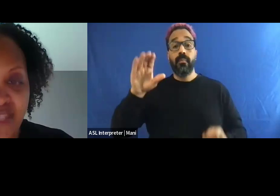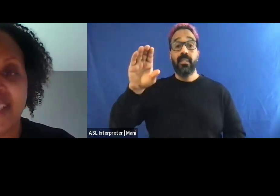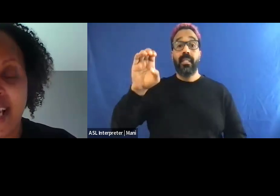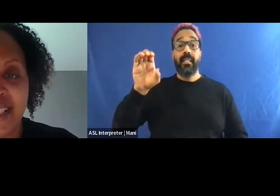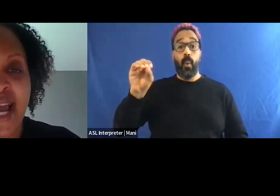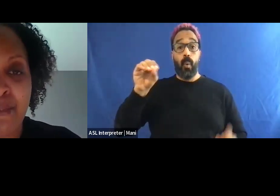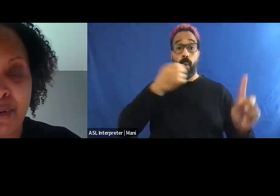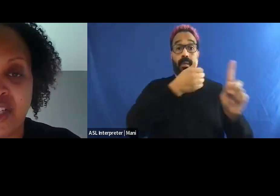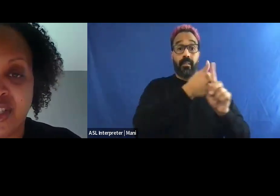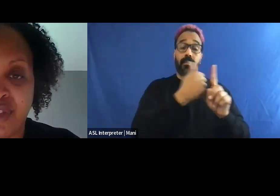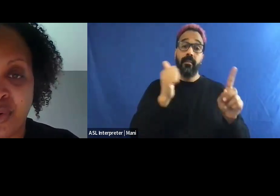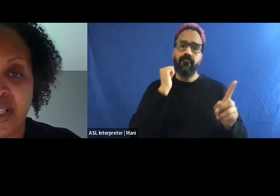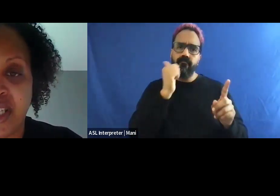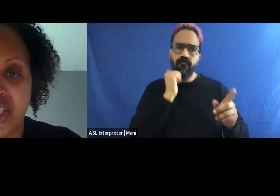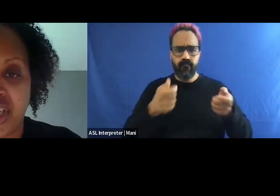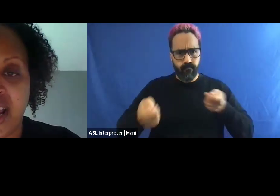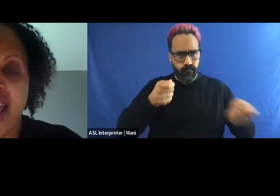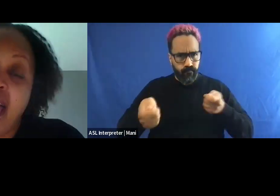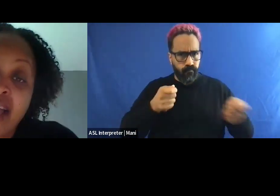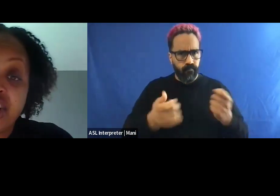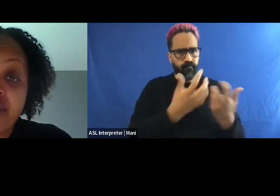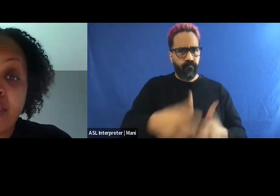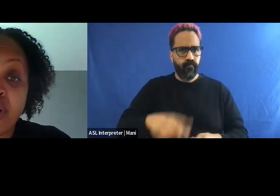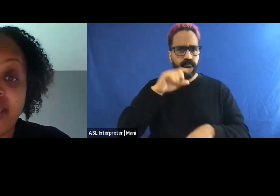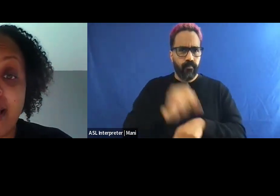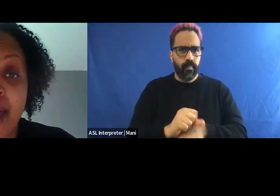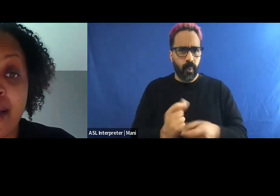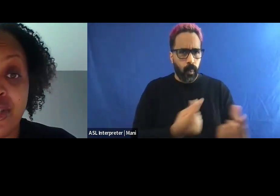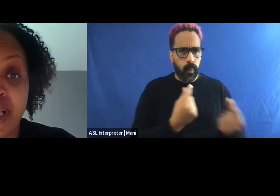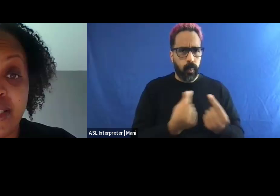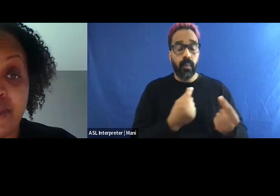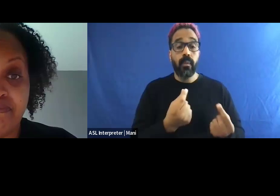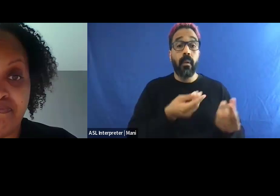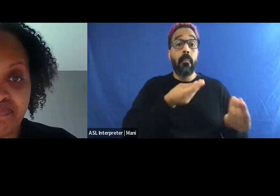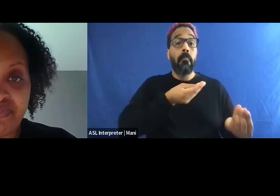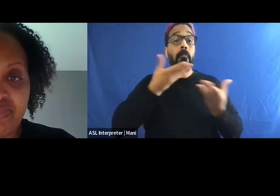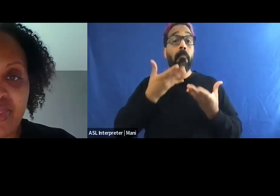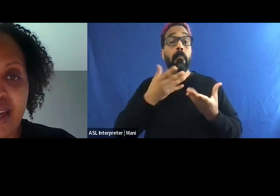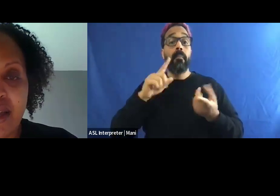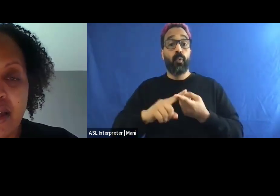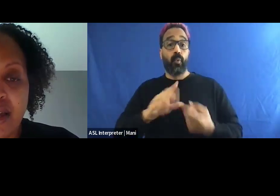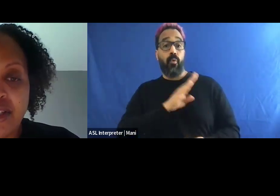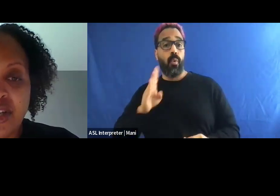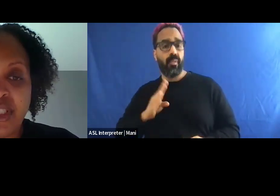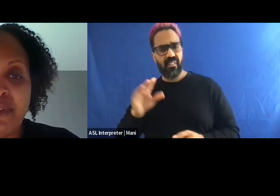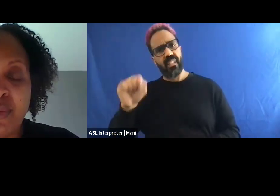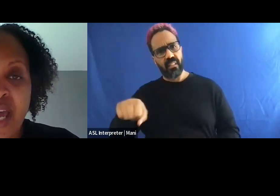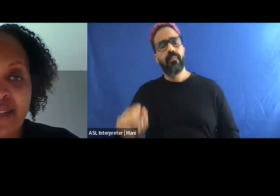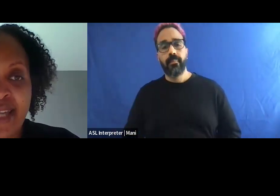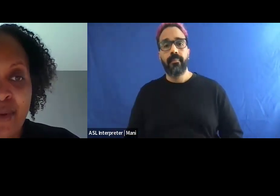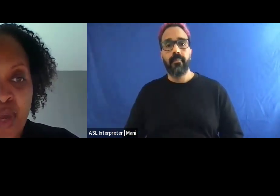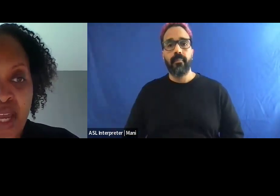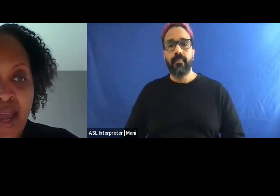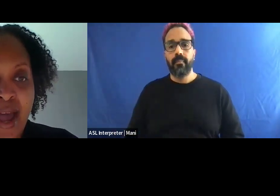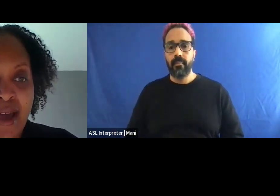to run the day-to-day operations of the organization, and she reports that back to us. So some of the